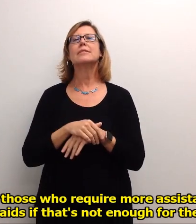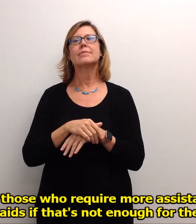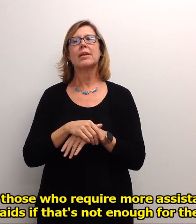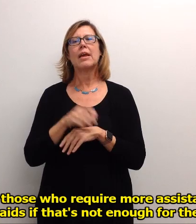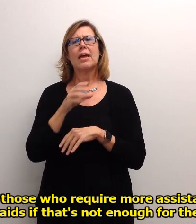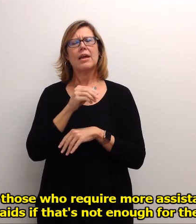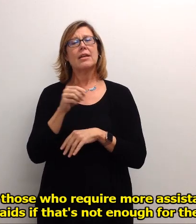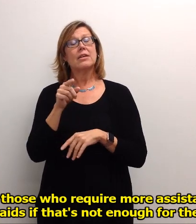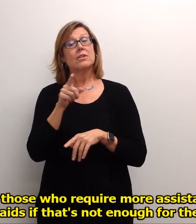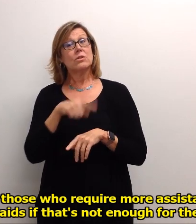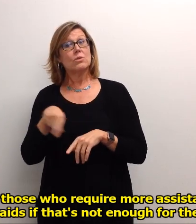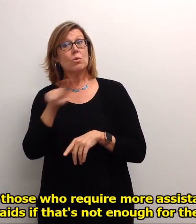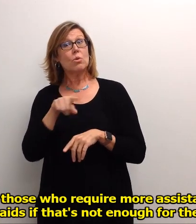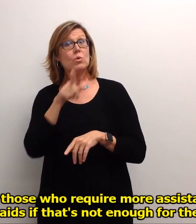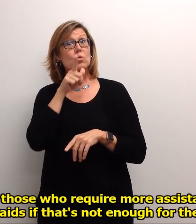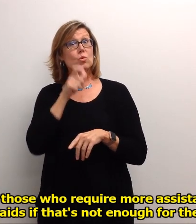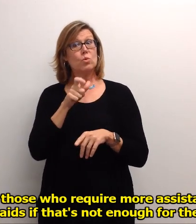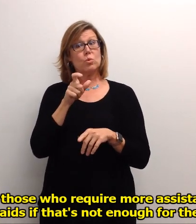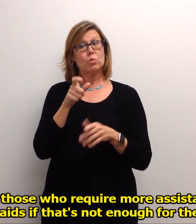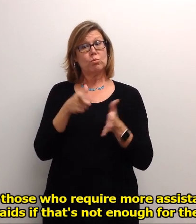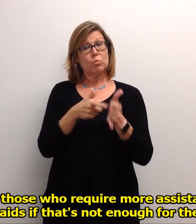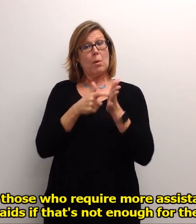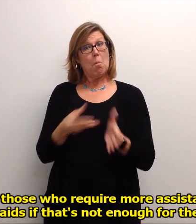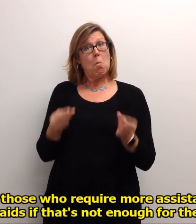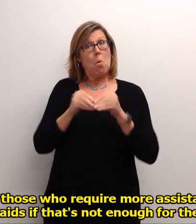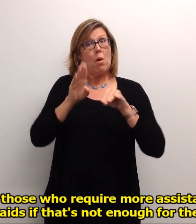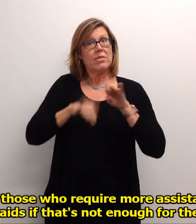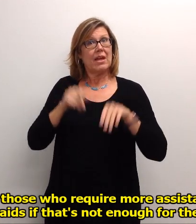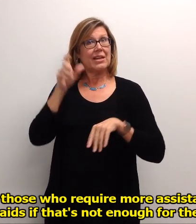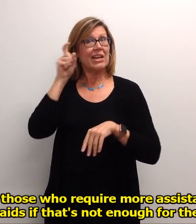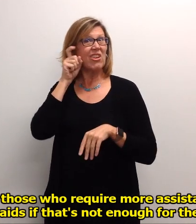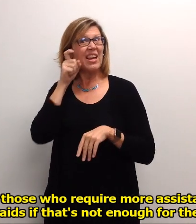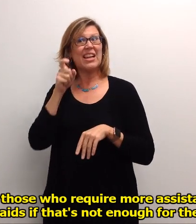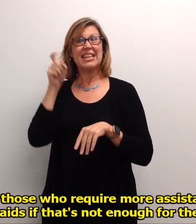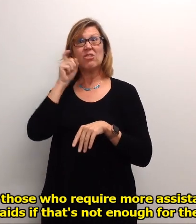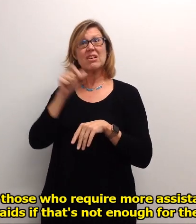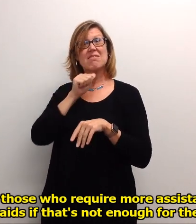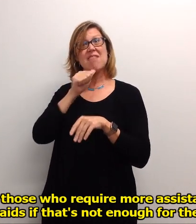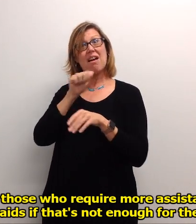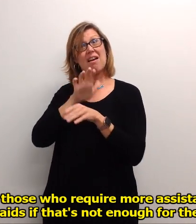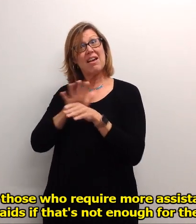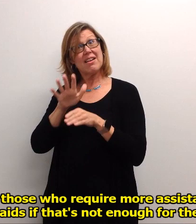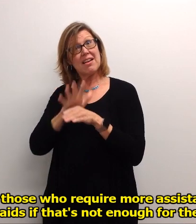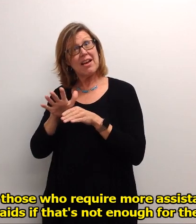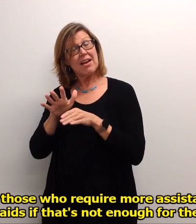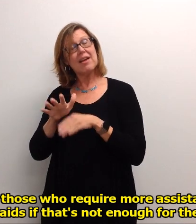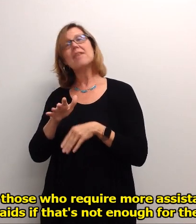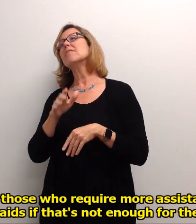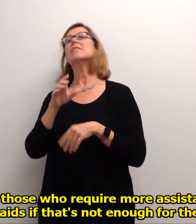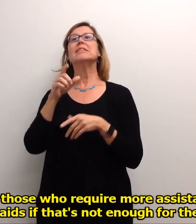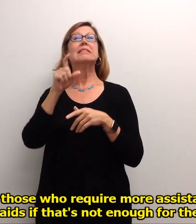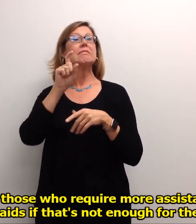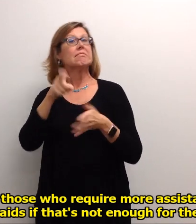counseling, and for those who require more assistance than just hearing aids, if that's not enough for them,